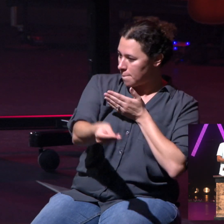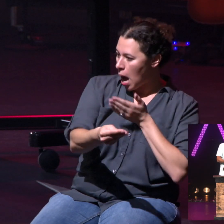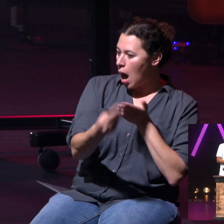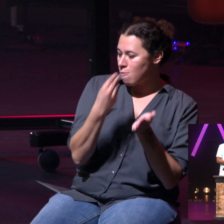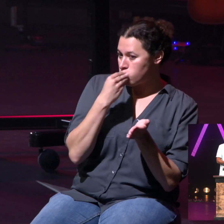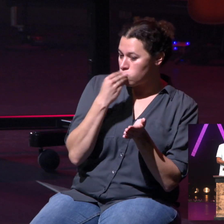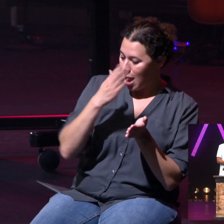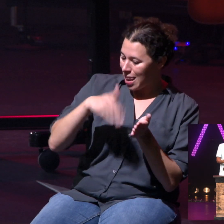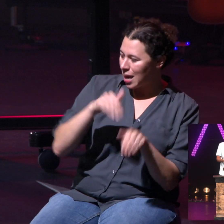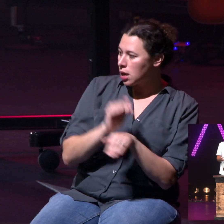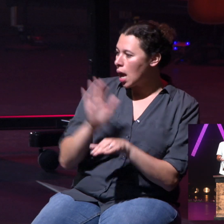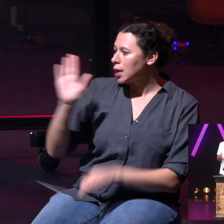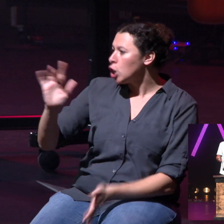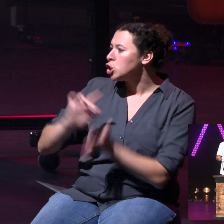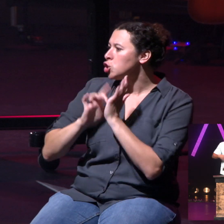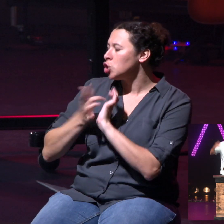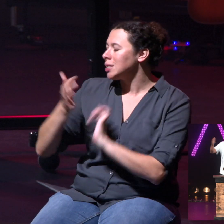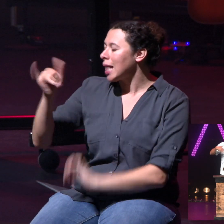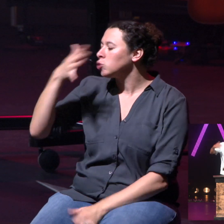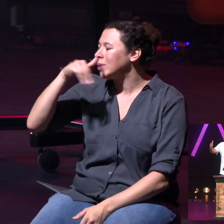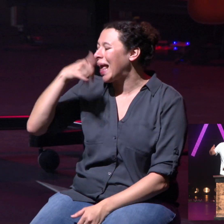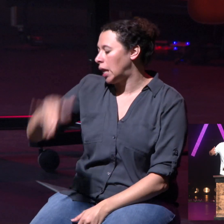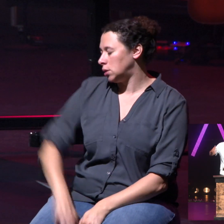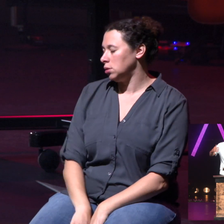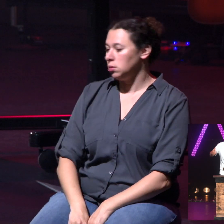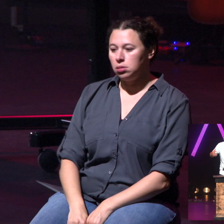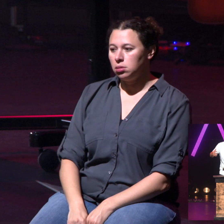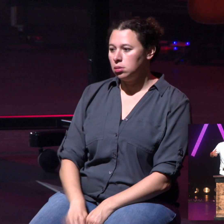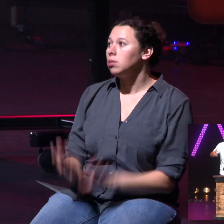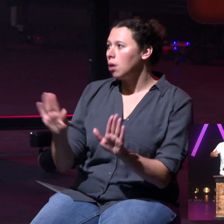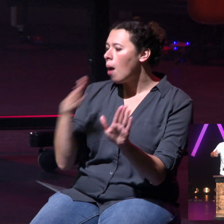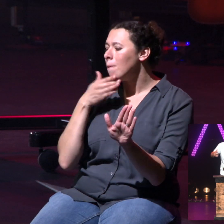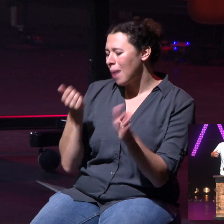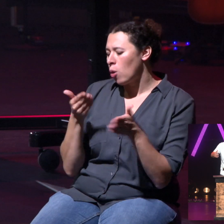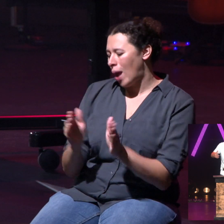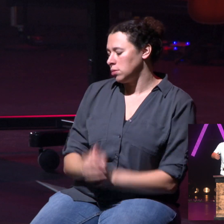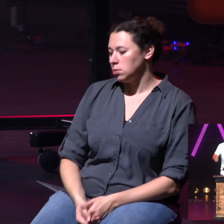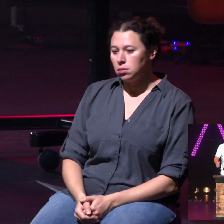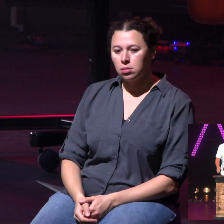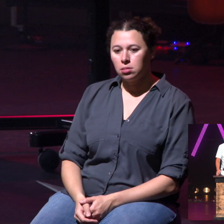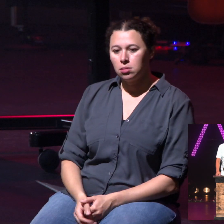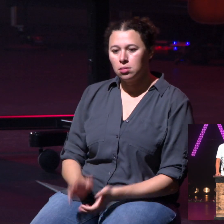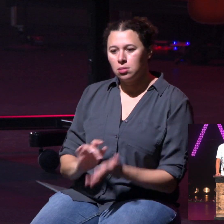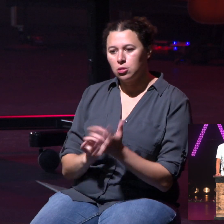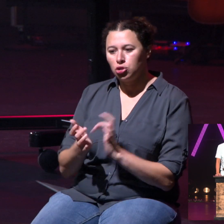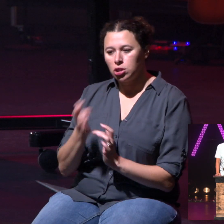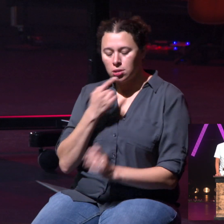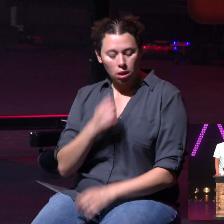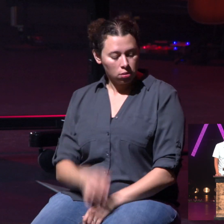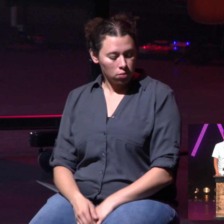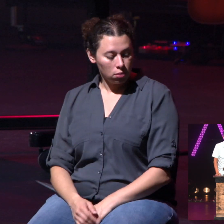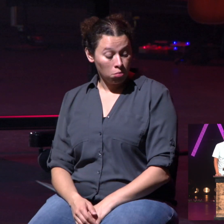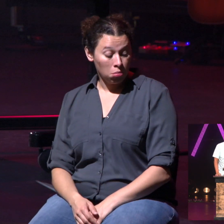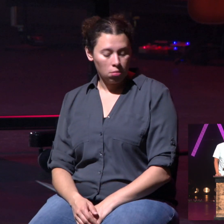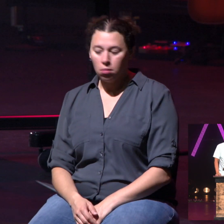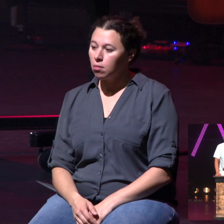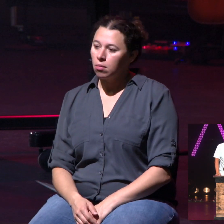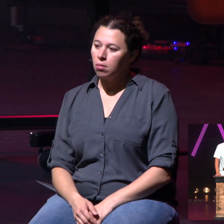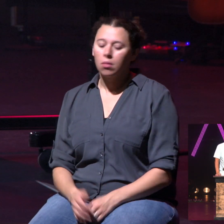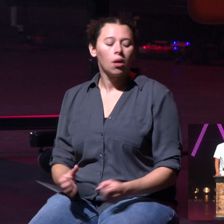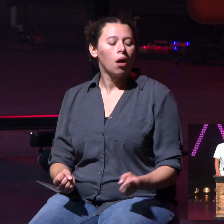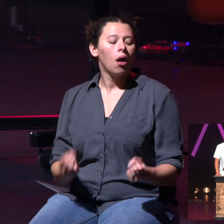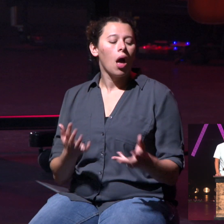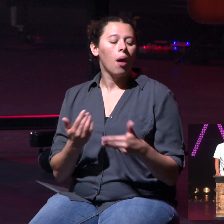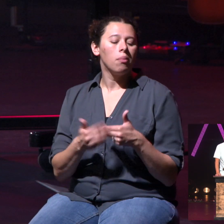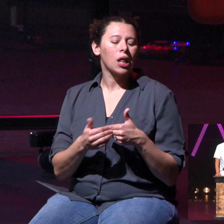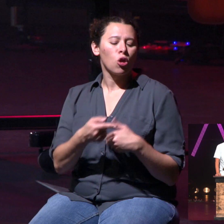Jesus, do you know how ridiculous that sounds? There are better ways to do this. And Jesus said to them, how many loaves do